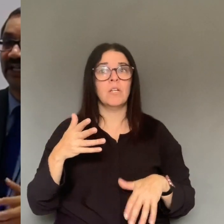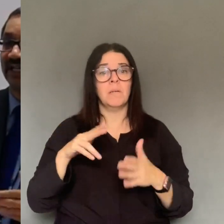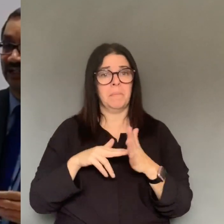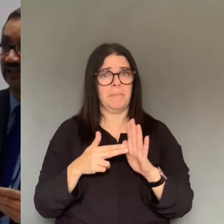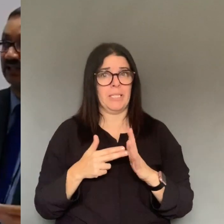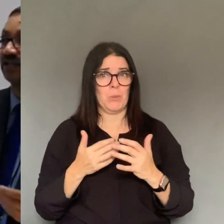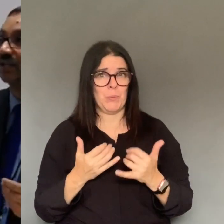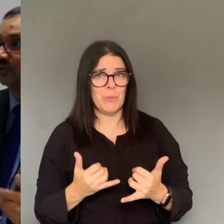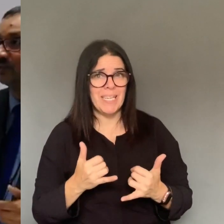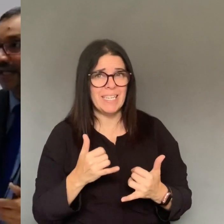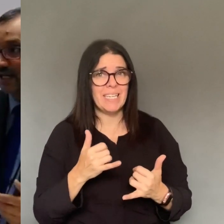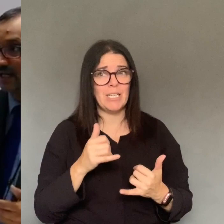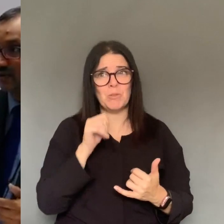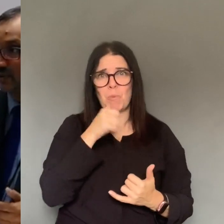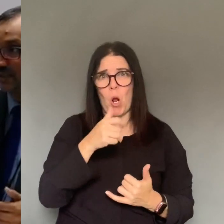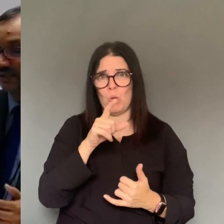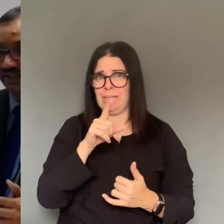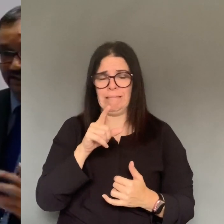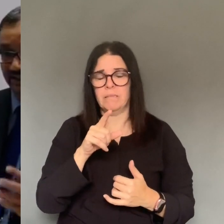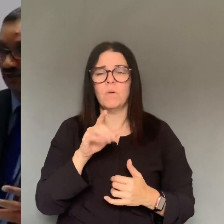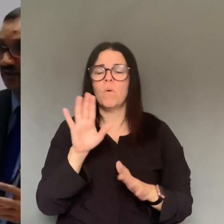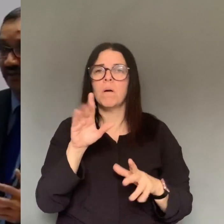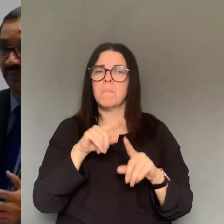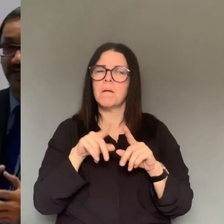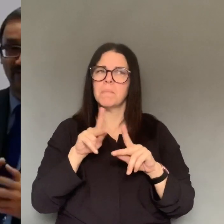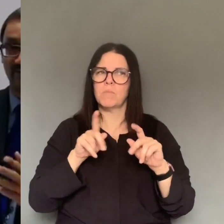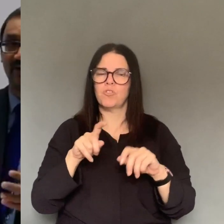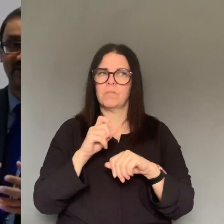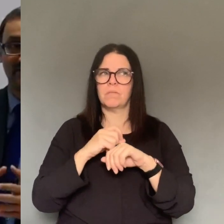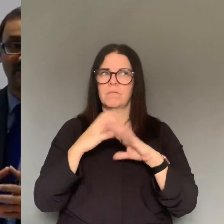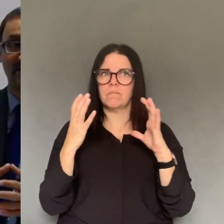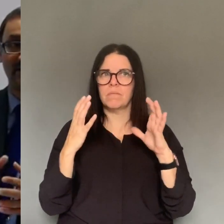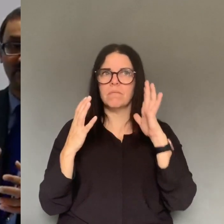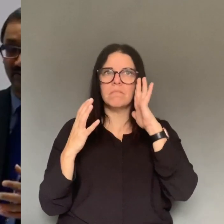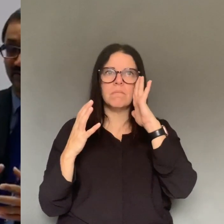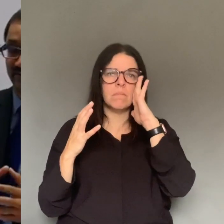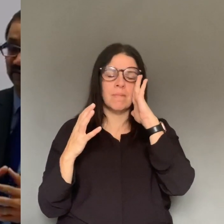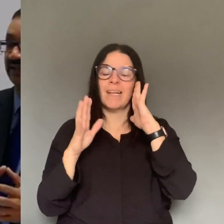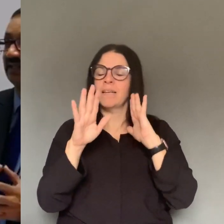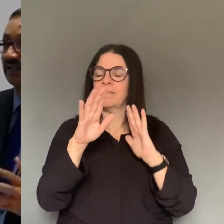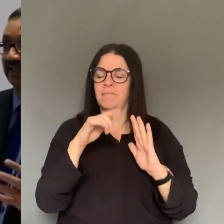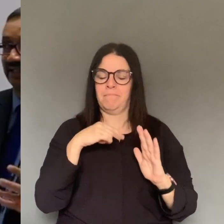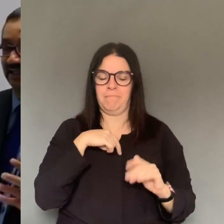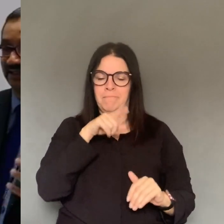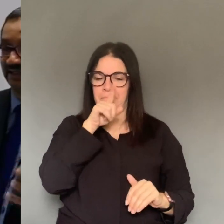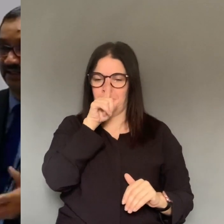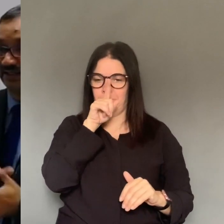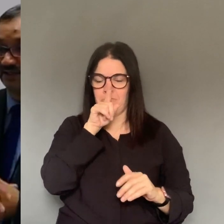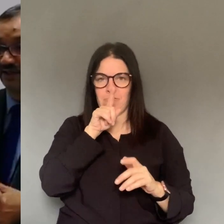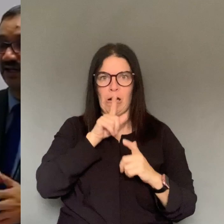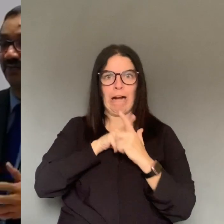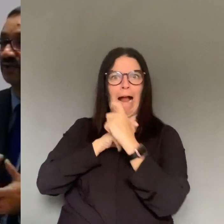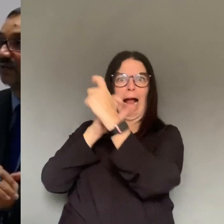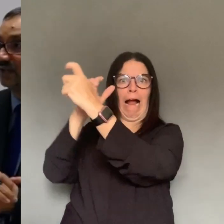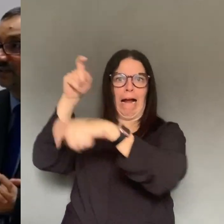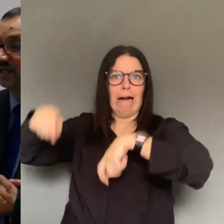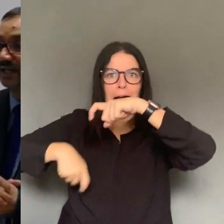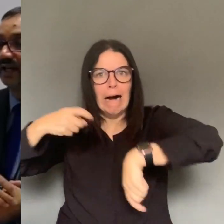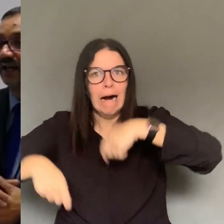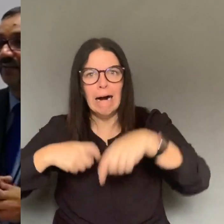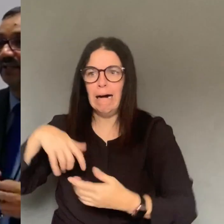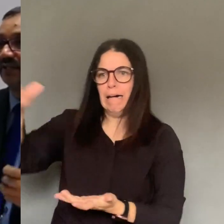thinking and start to plan accordingly, not to jump and rush to those facilities and get the stock up your